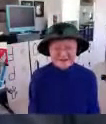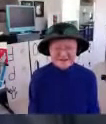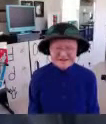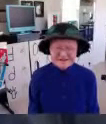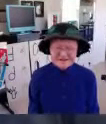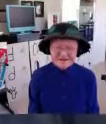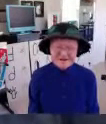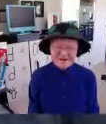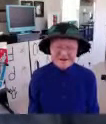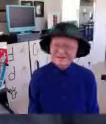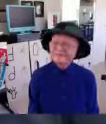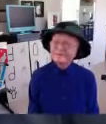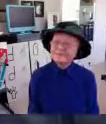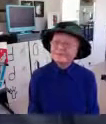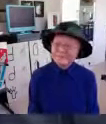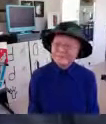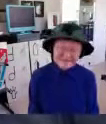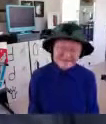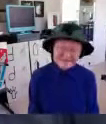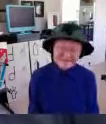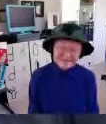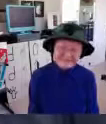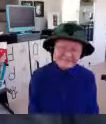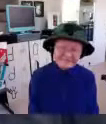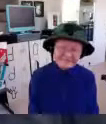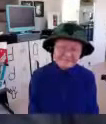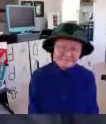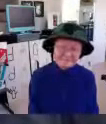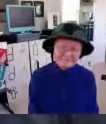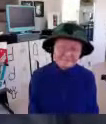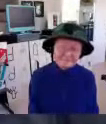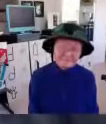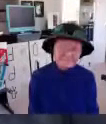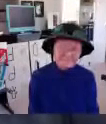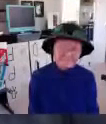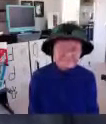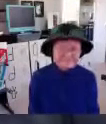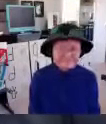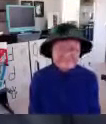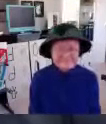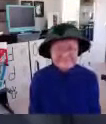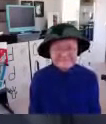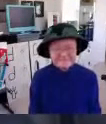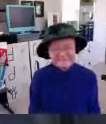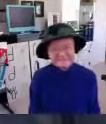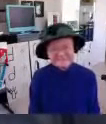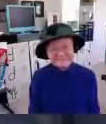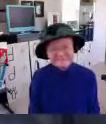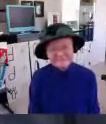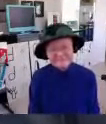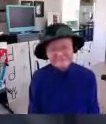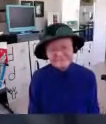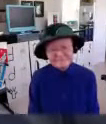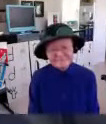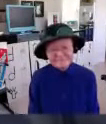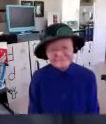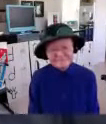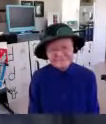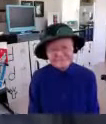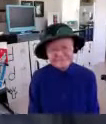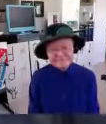has evolved? It was a very interesting project, and it continues to be an interesting project. We have Rachel